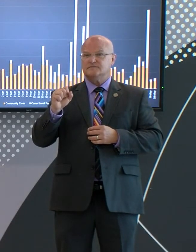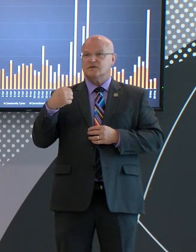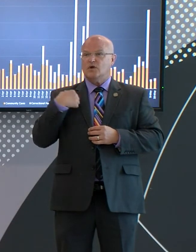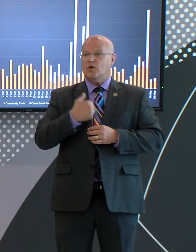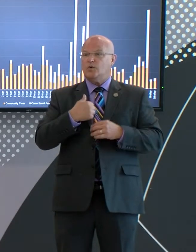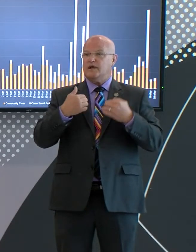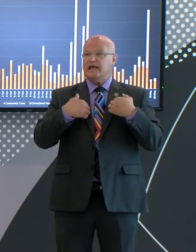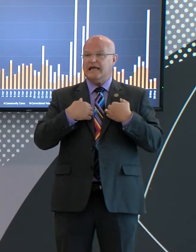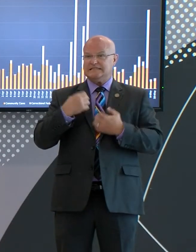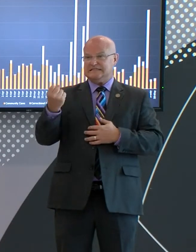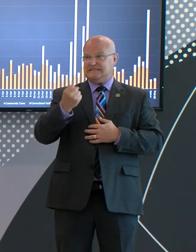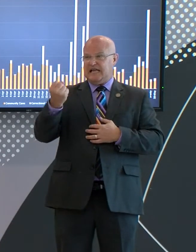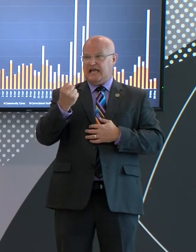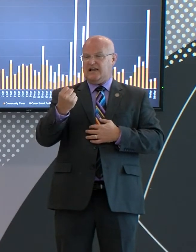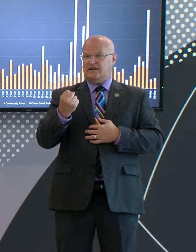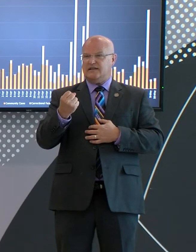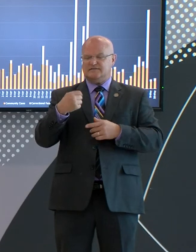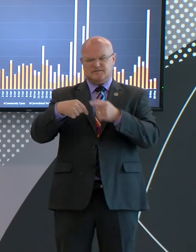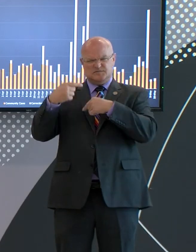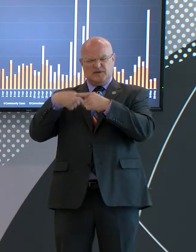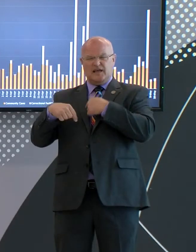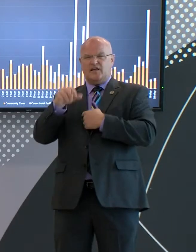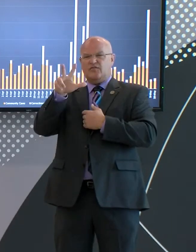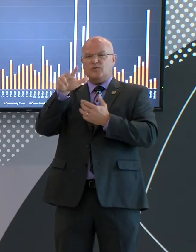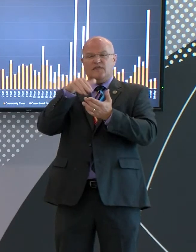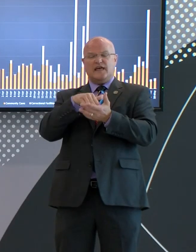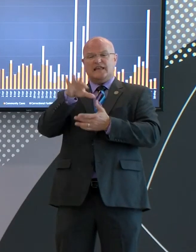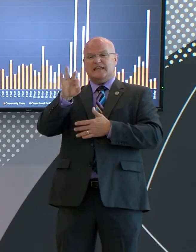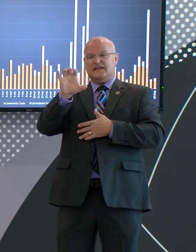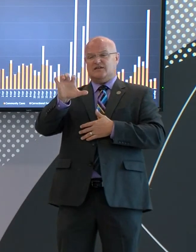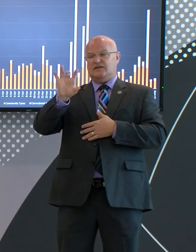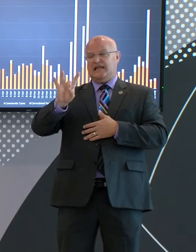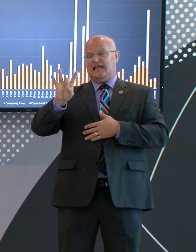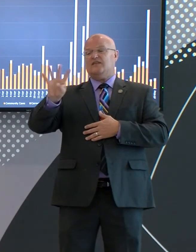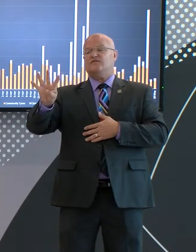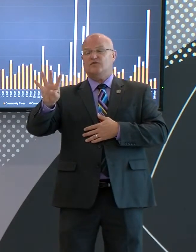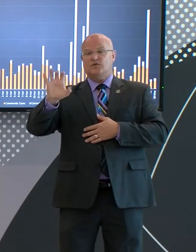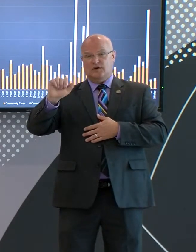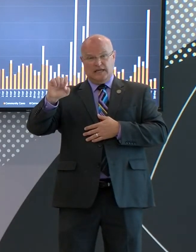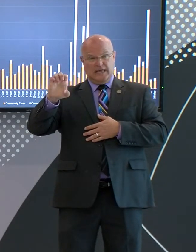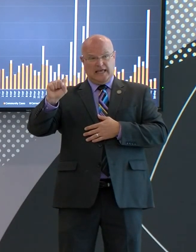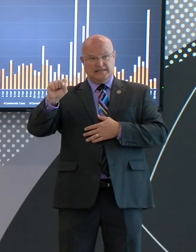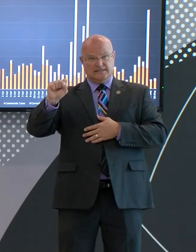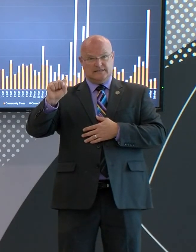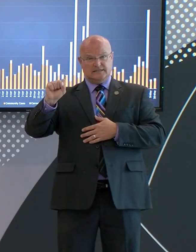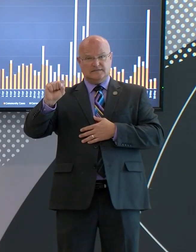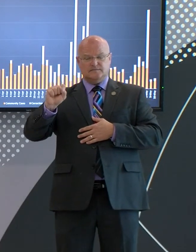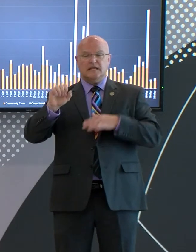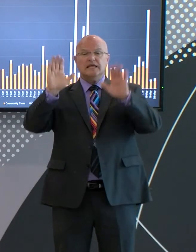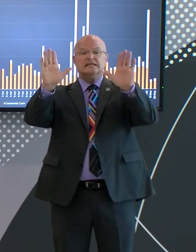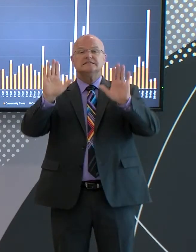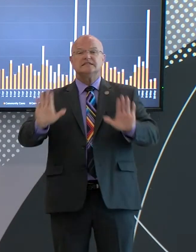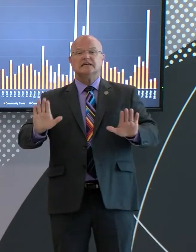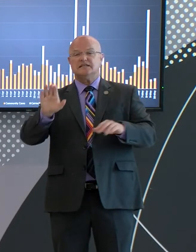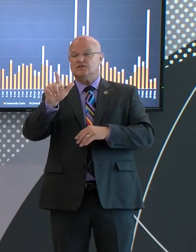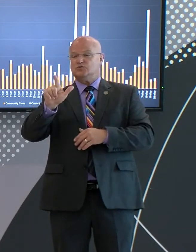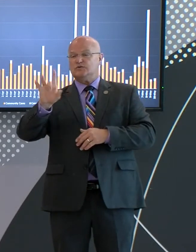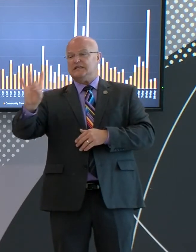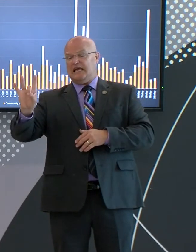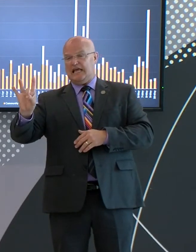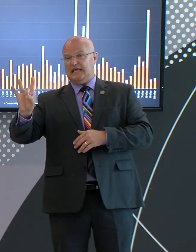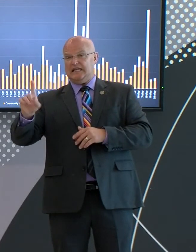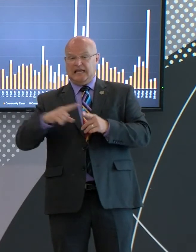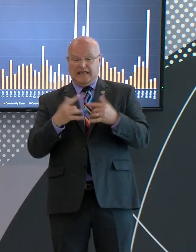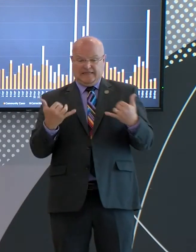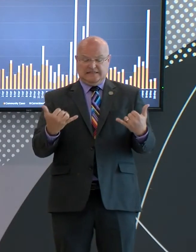we had Saturday, just taking you back there, 3,984 cases. We had Sunday, 28 new cases,